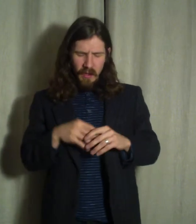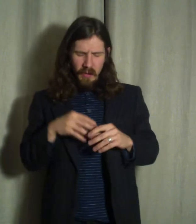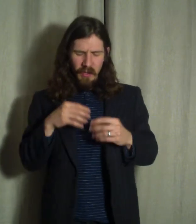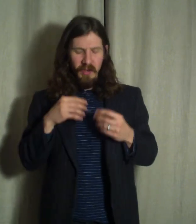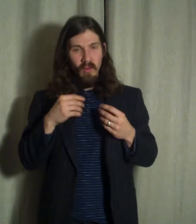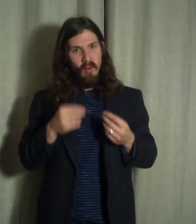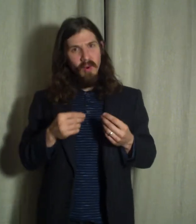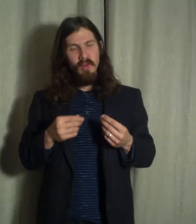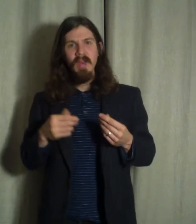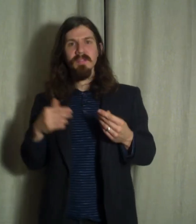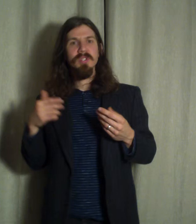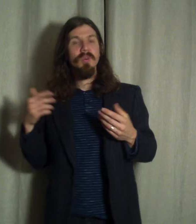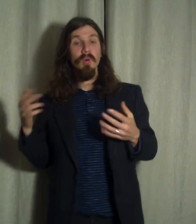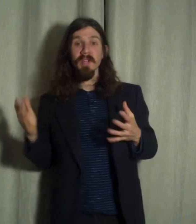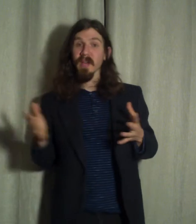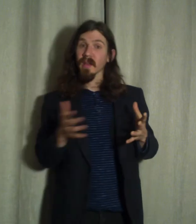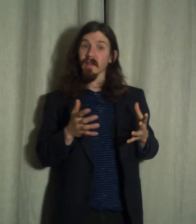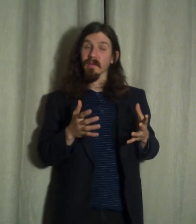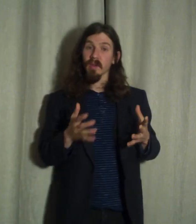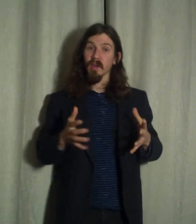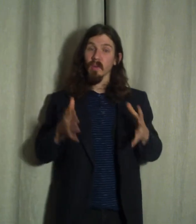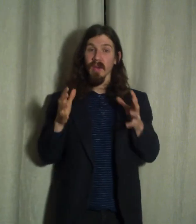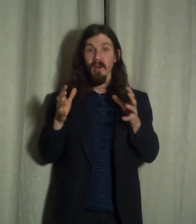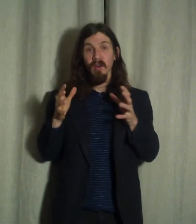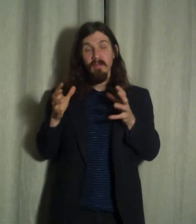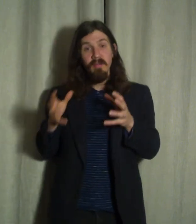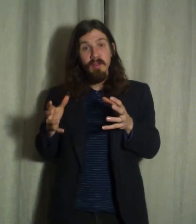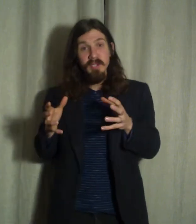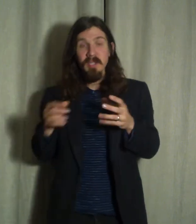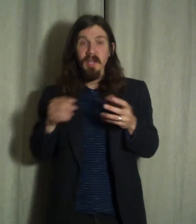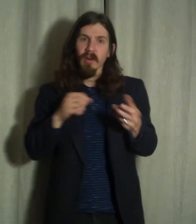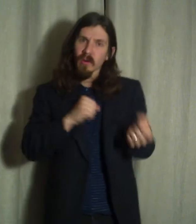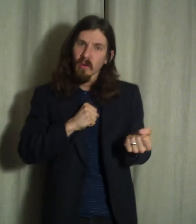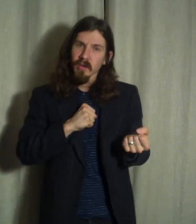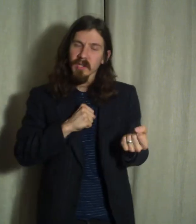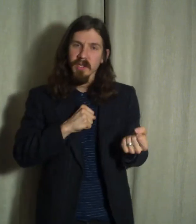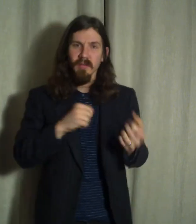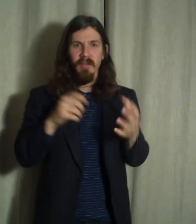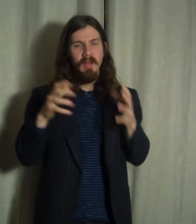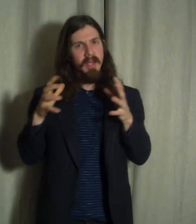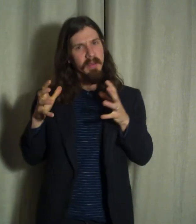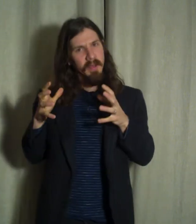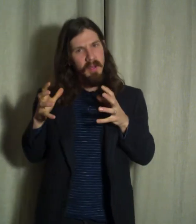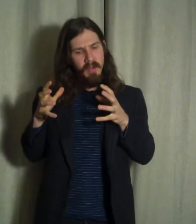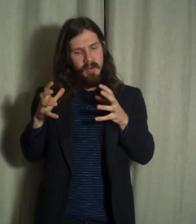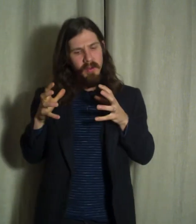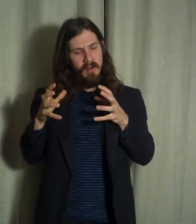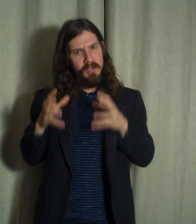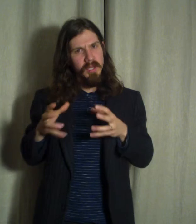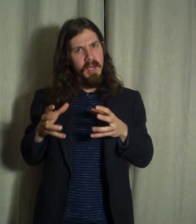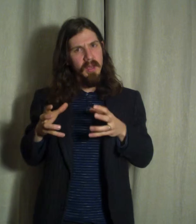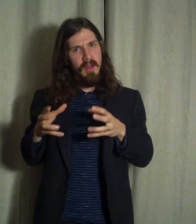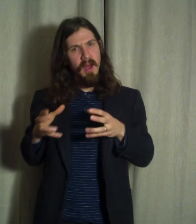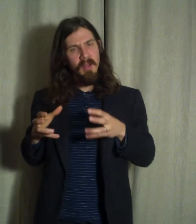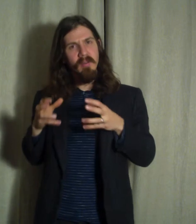But in the word, we have storytelling. You know, we have our verses and our choruses that feel like, you know, we're saying a lot in our